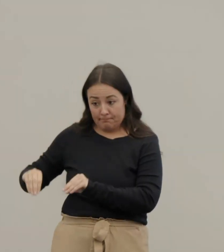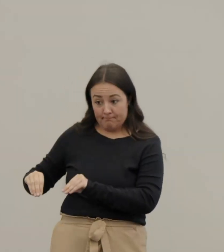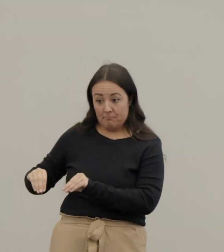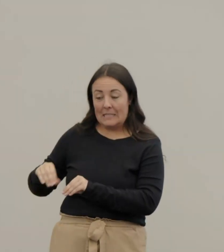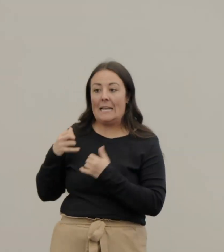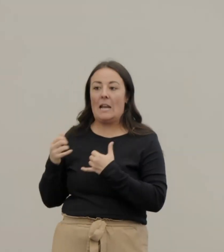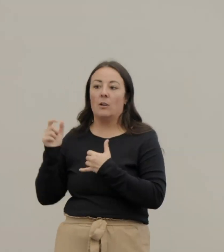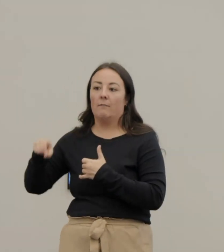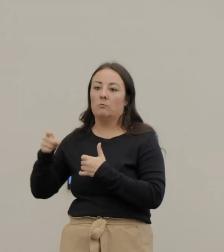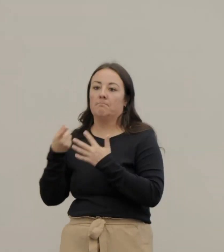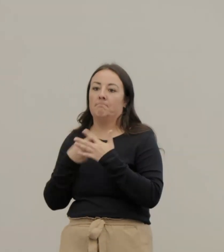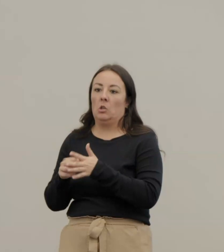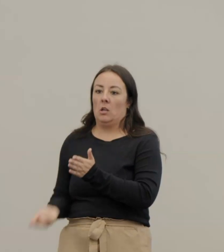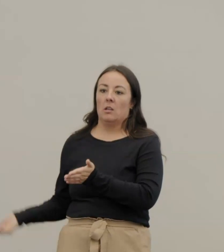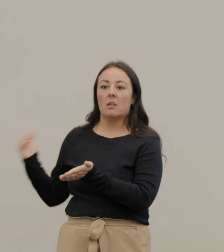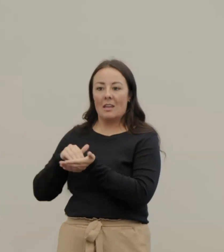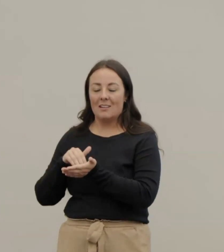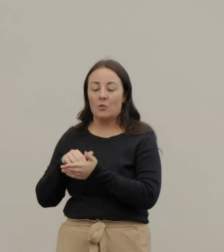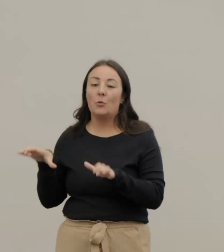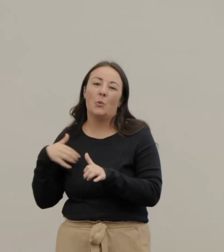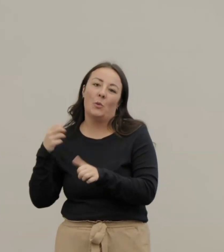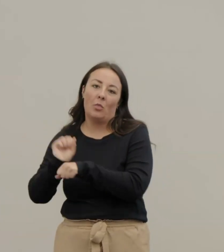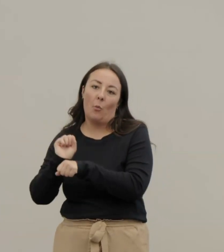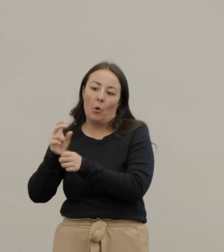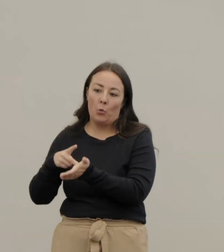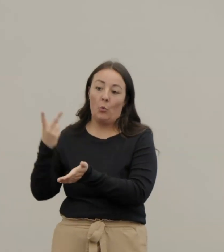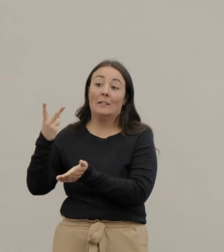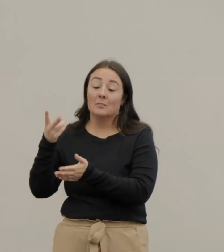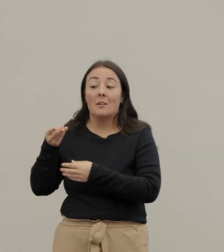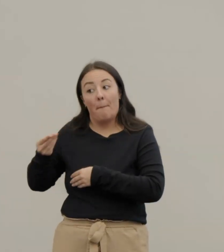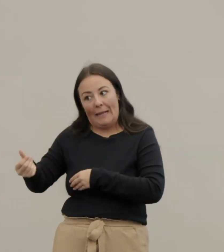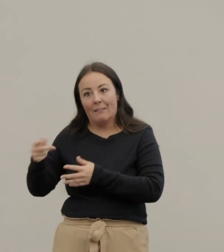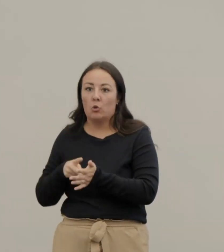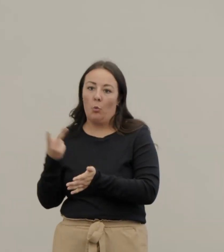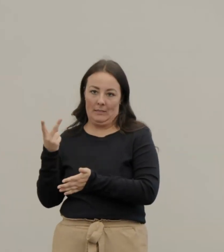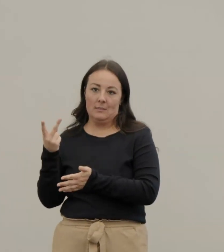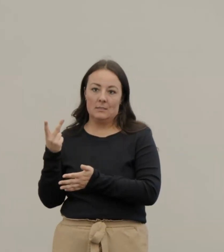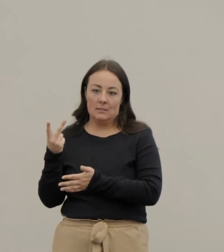again. So you're doing it twice. You're paying for it twice.